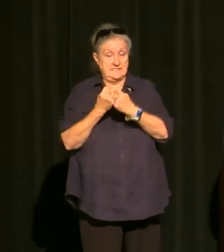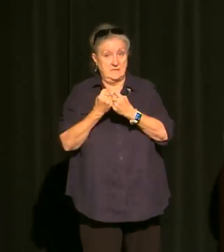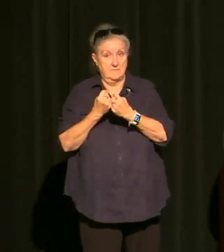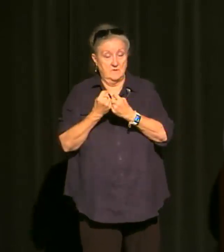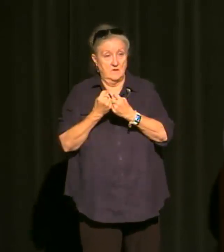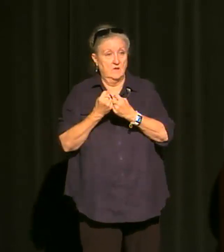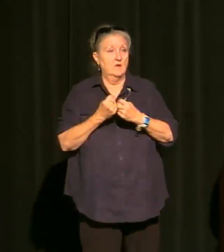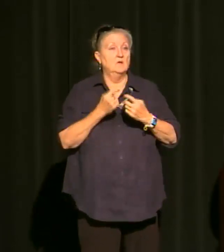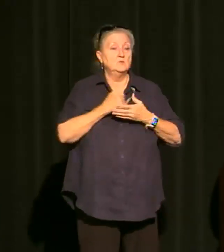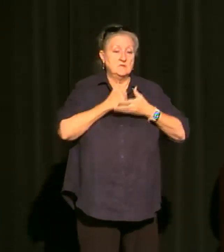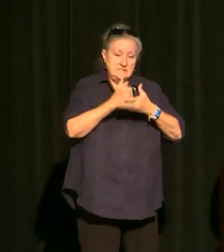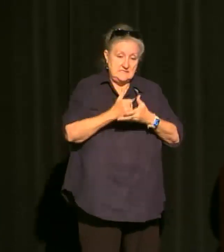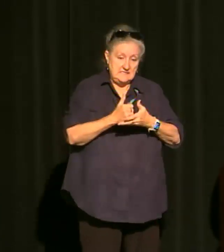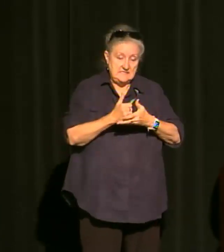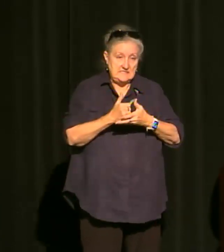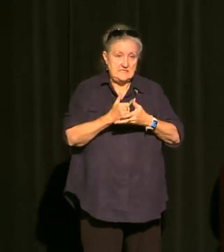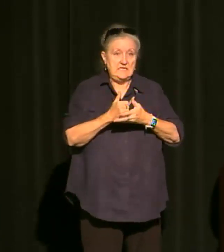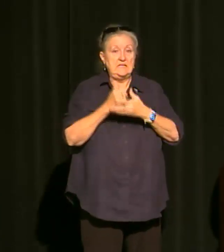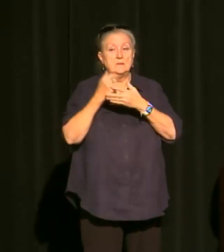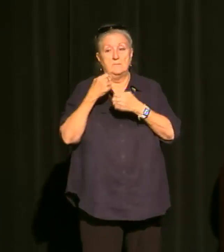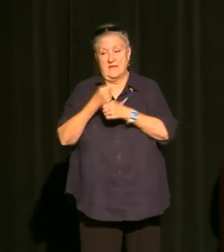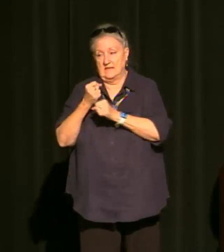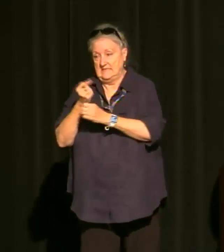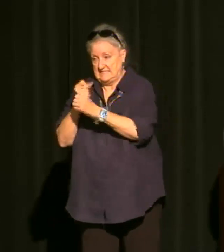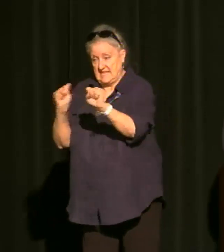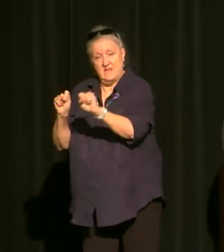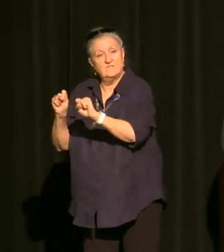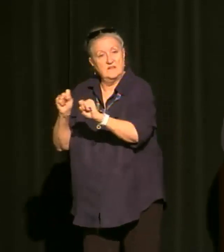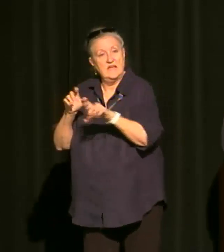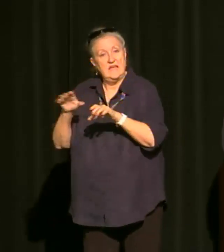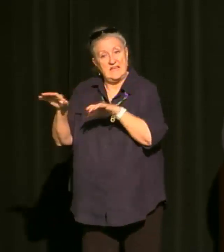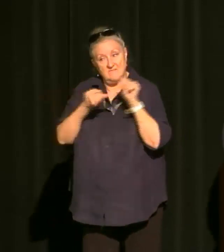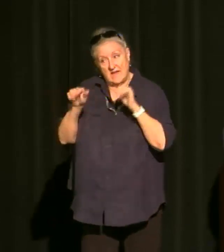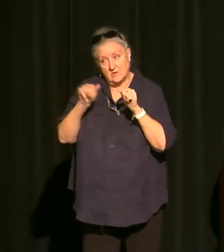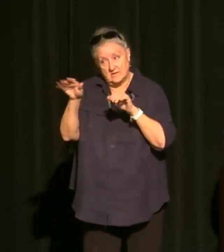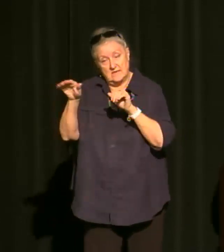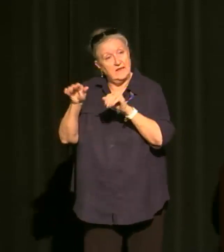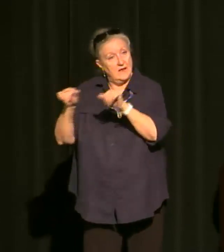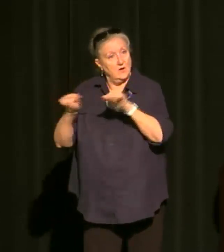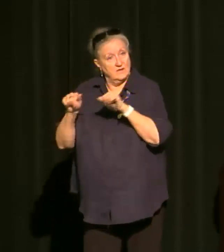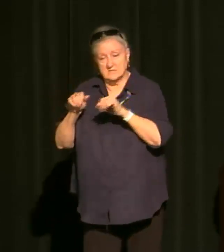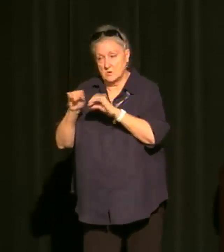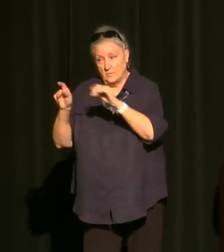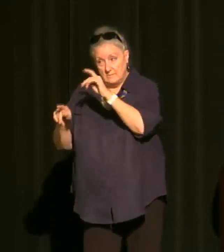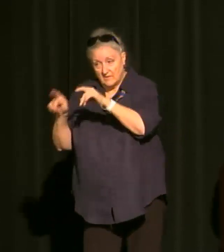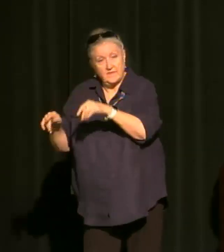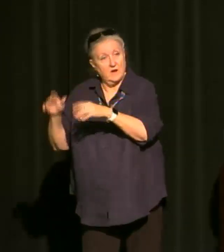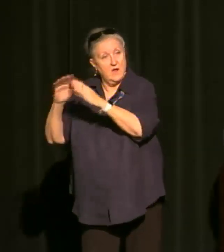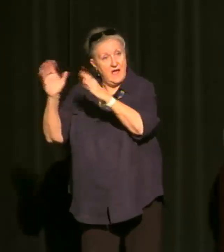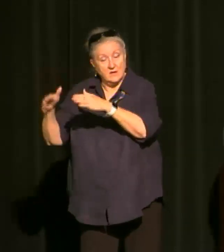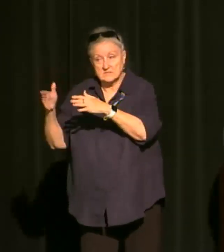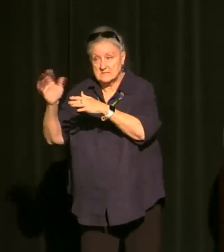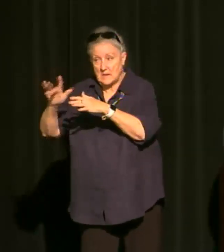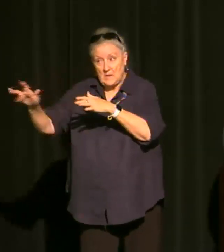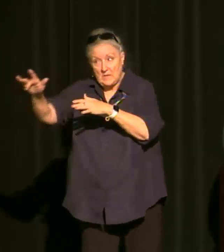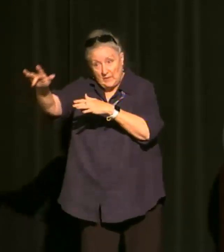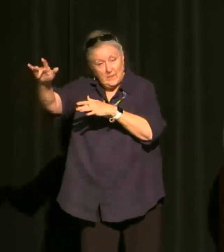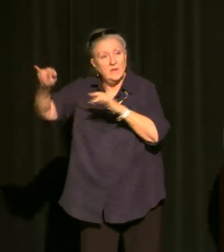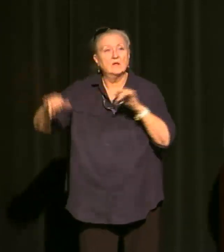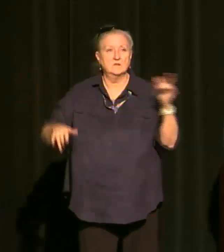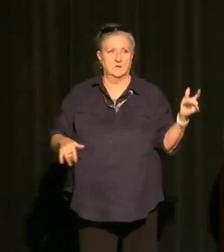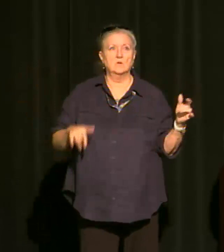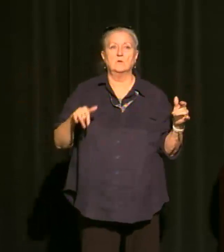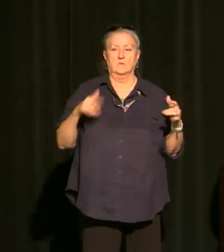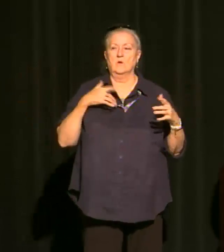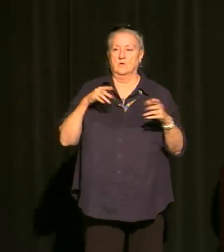to assist in securing evacuated areas. So rest assured that we are doing everything we can to keep your